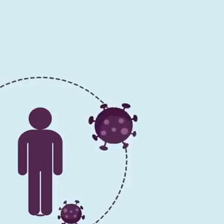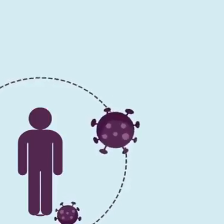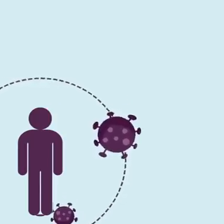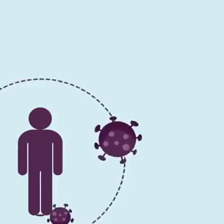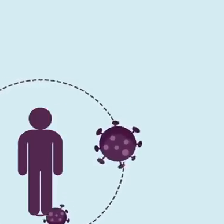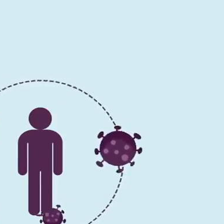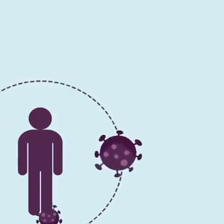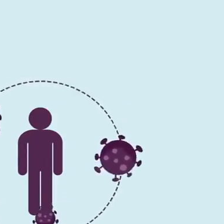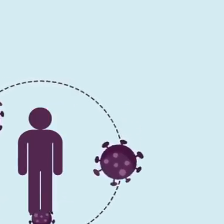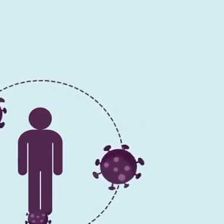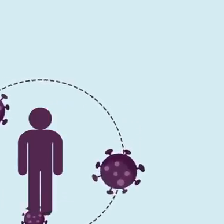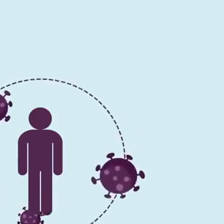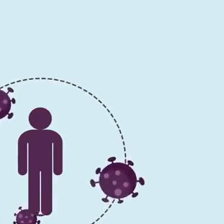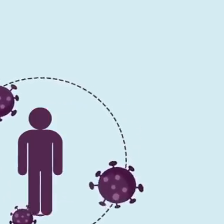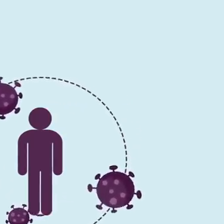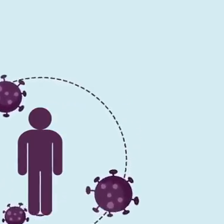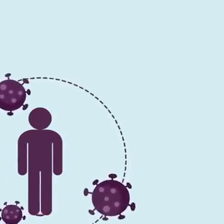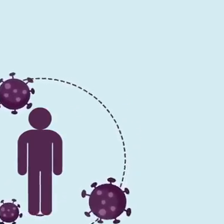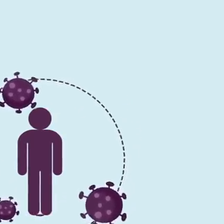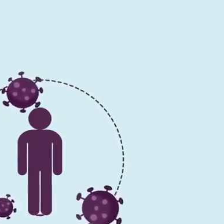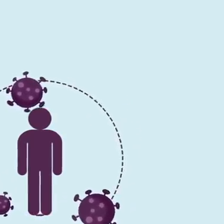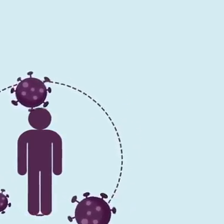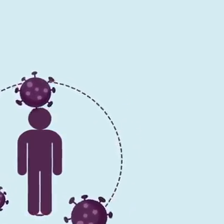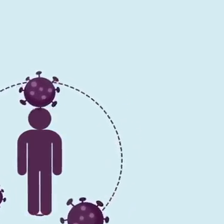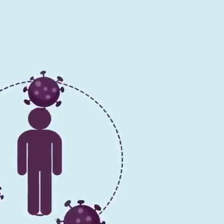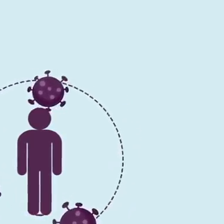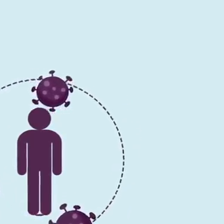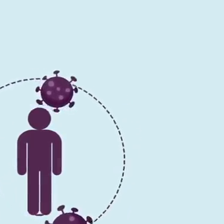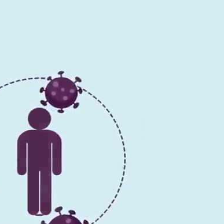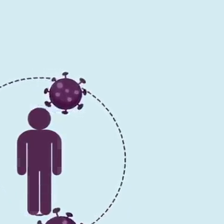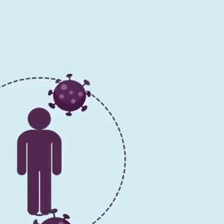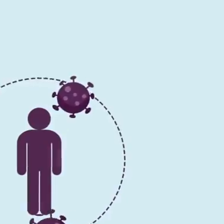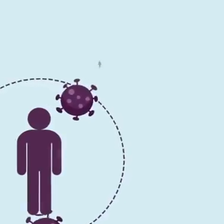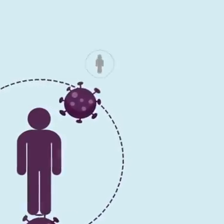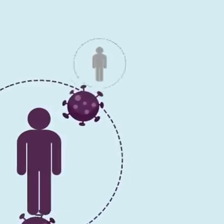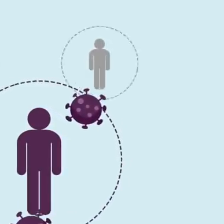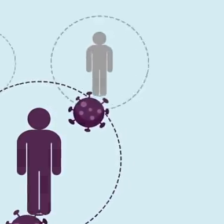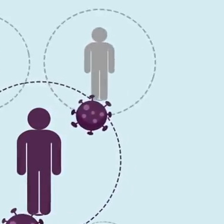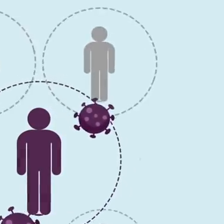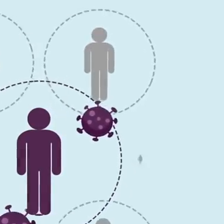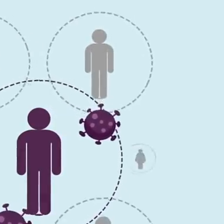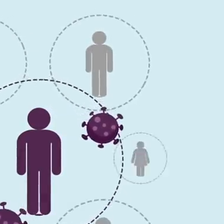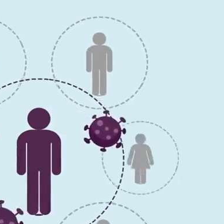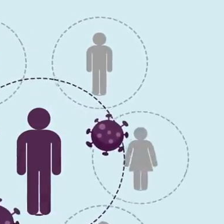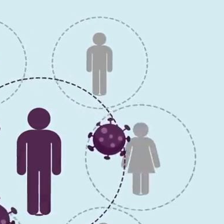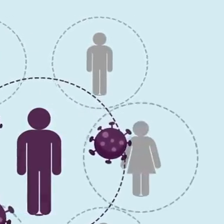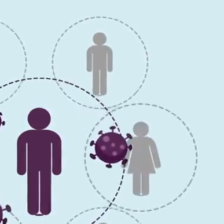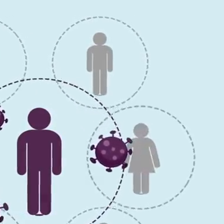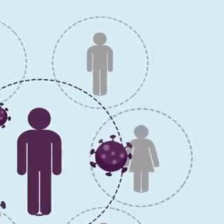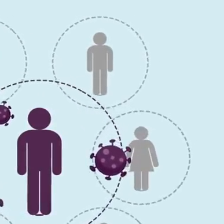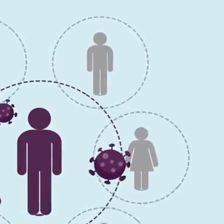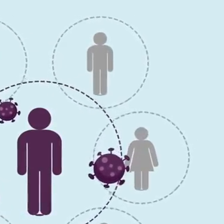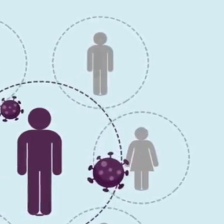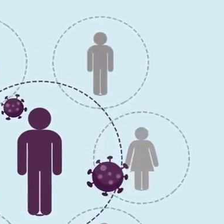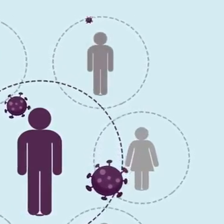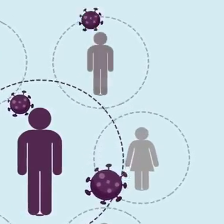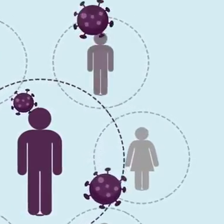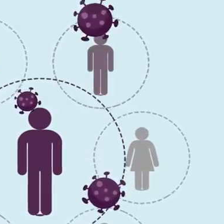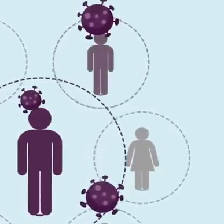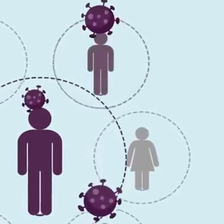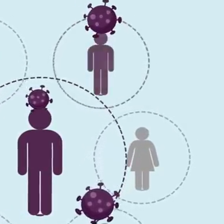find out if they are sick and to make sure that they stay home for 14 days from the last exposure, even if they are feeling